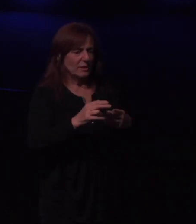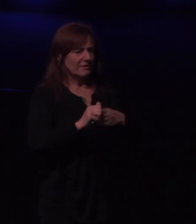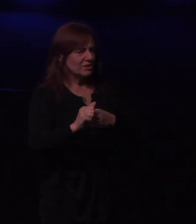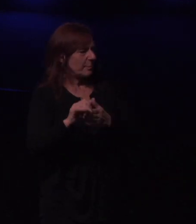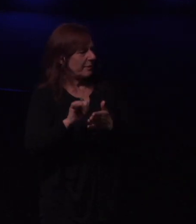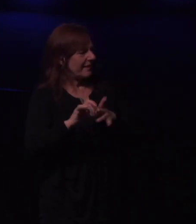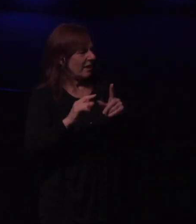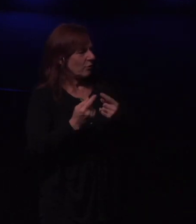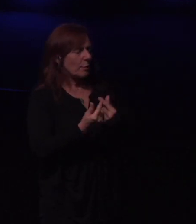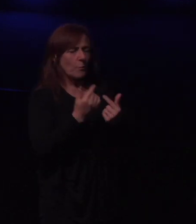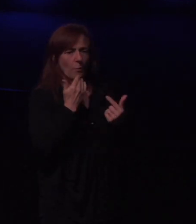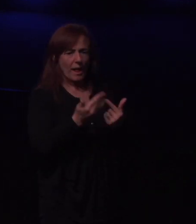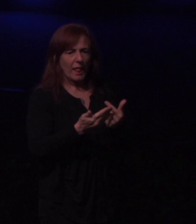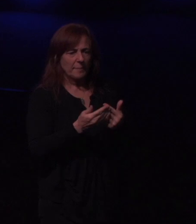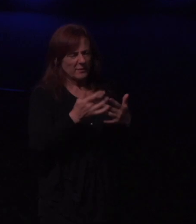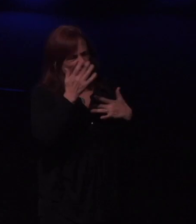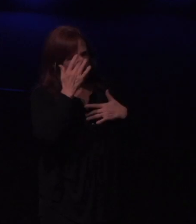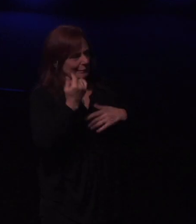well.